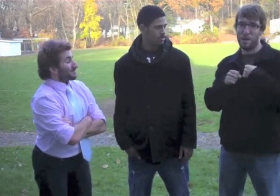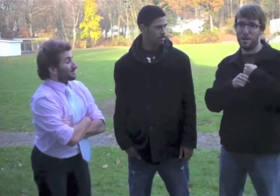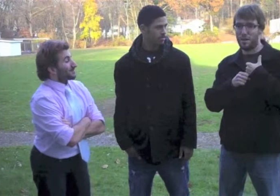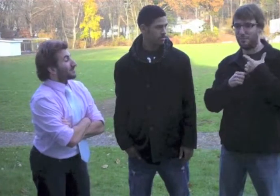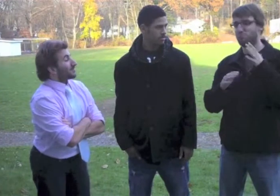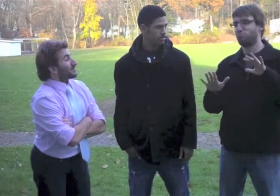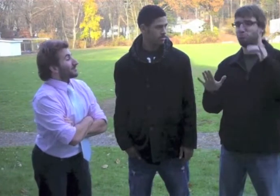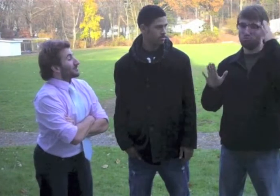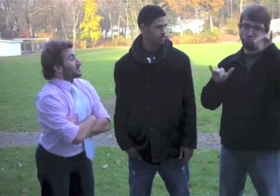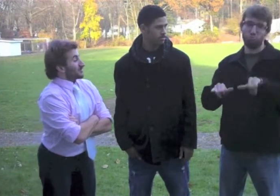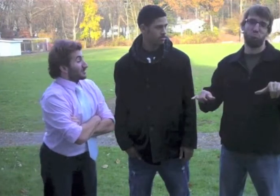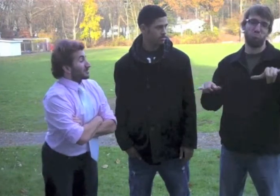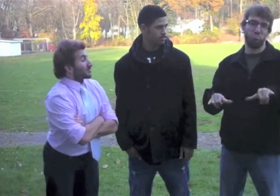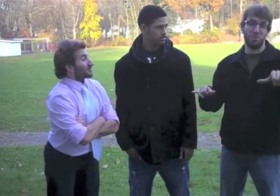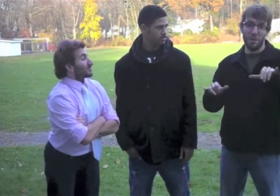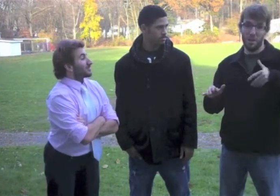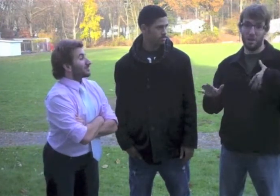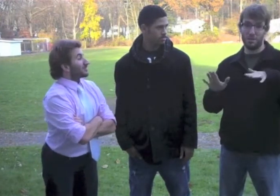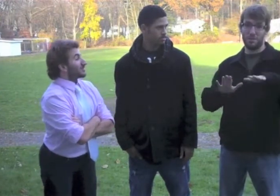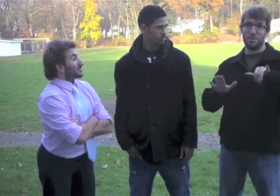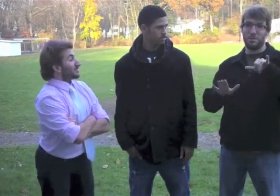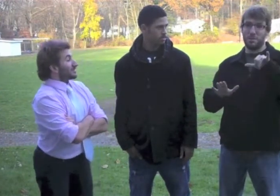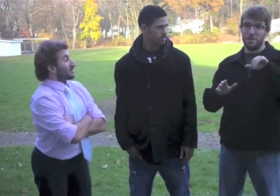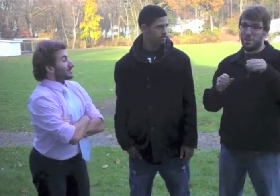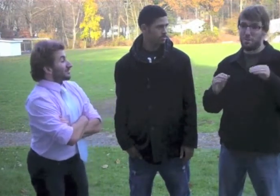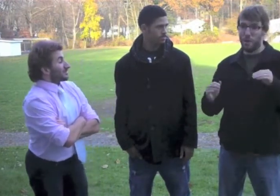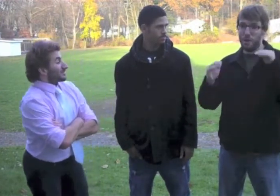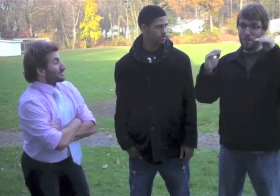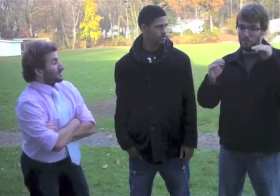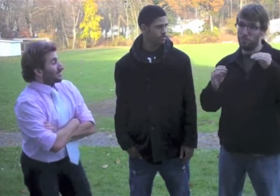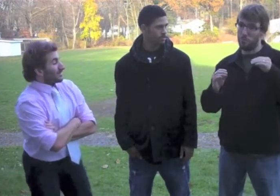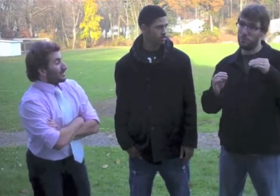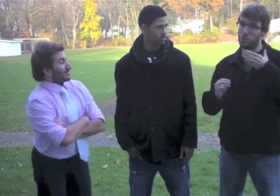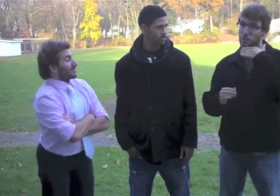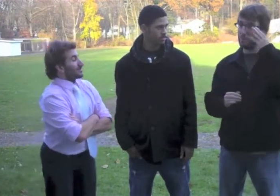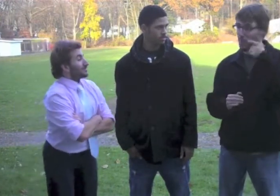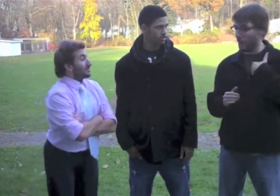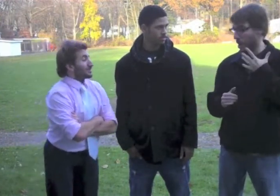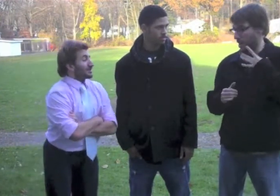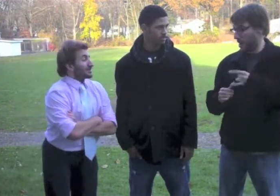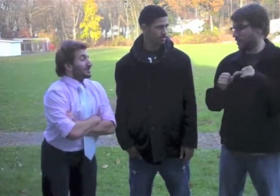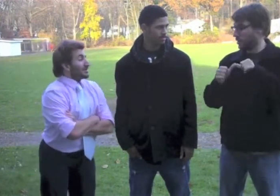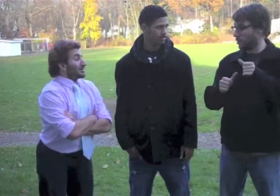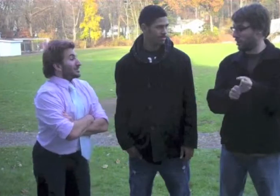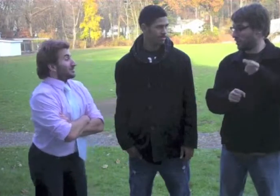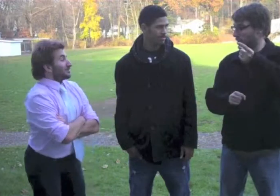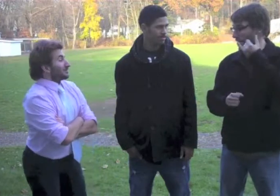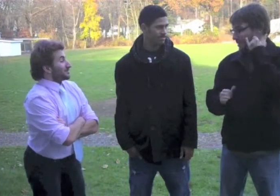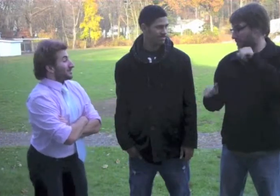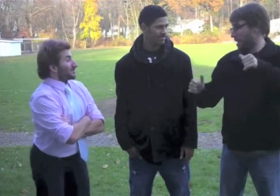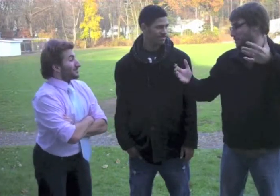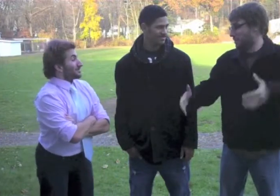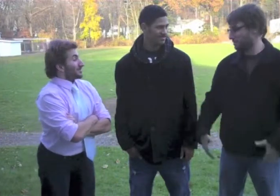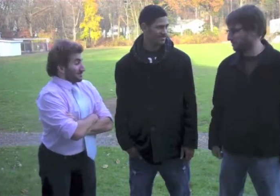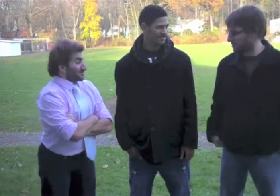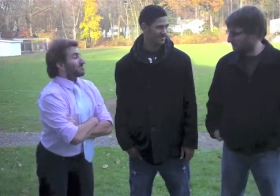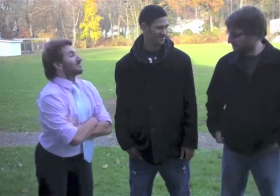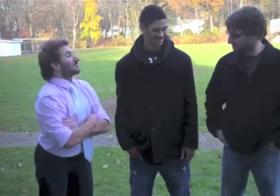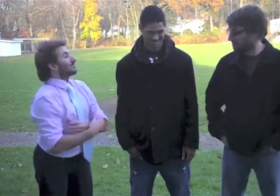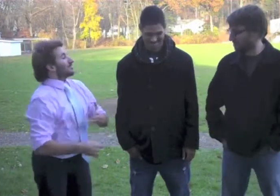I've been JV coach for several years. This is my first time coaching a varsity team, and wow, it was a little